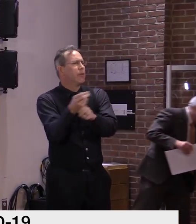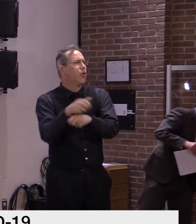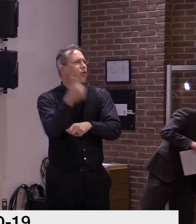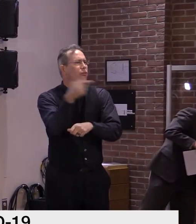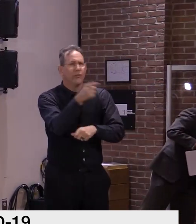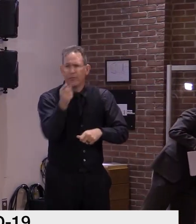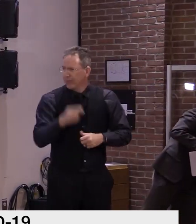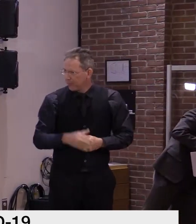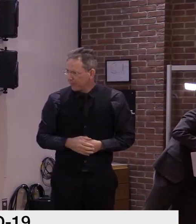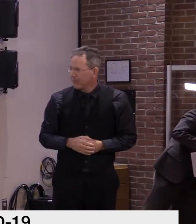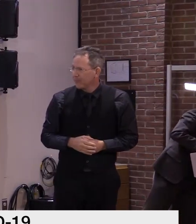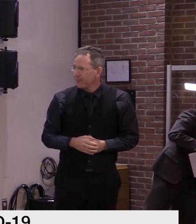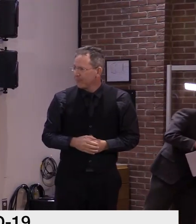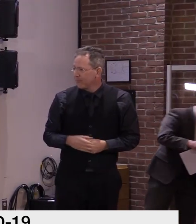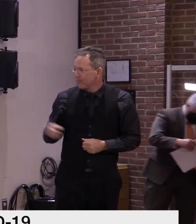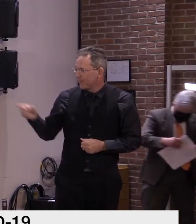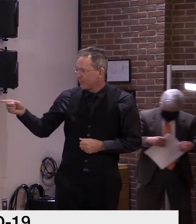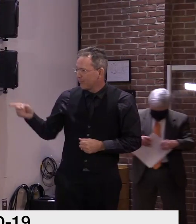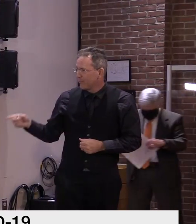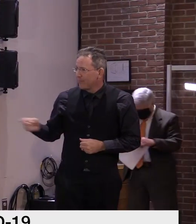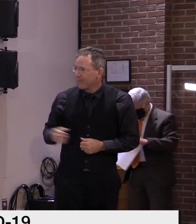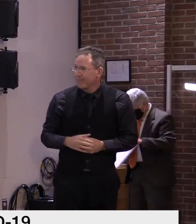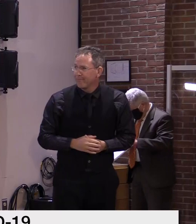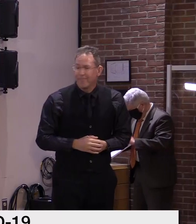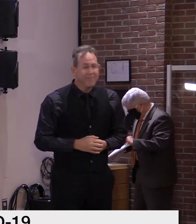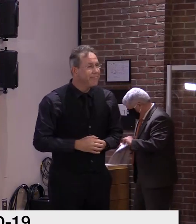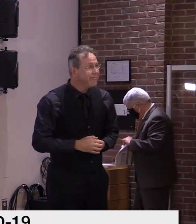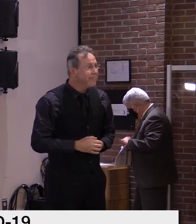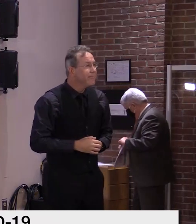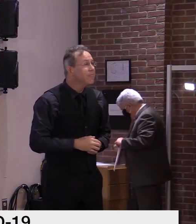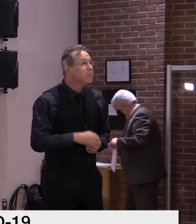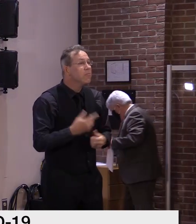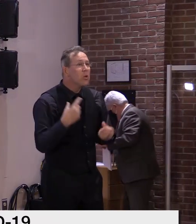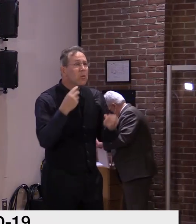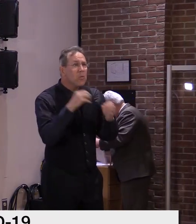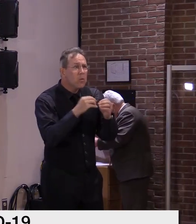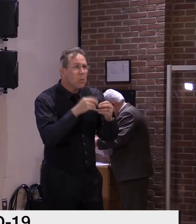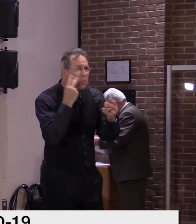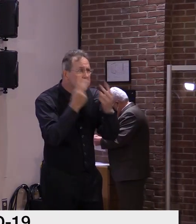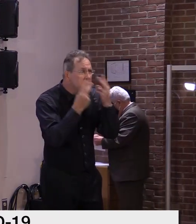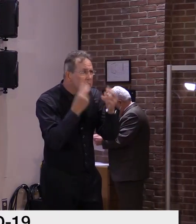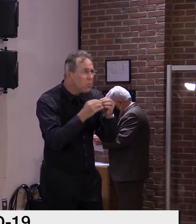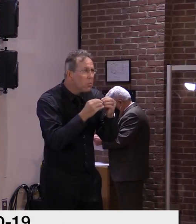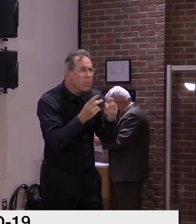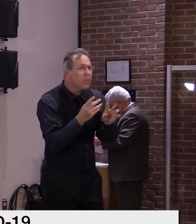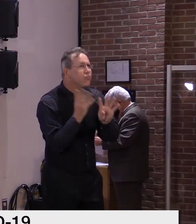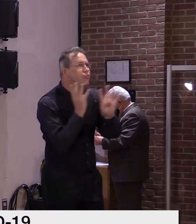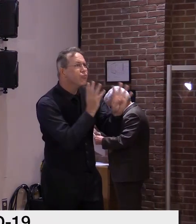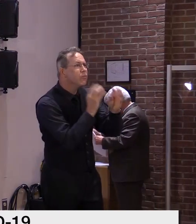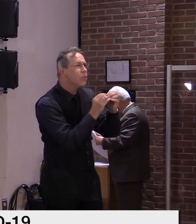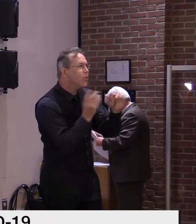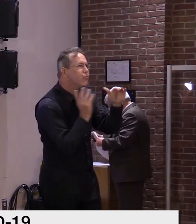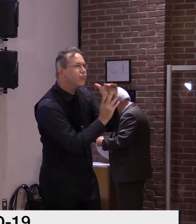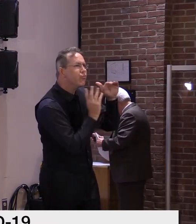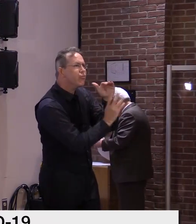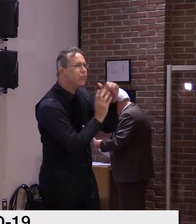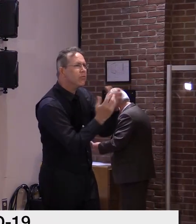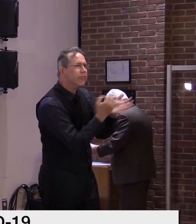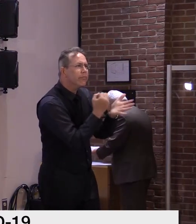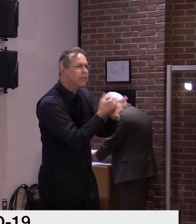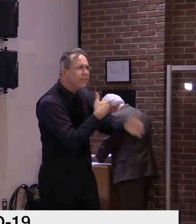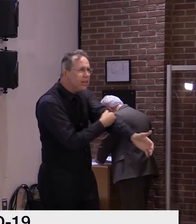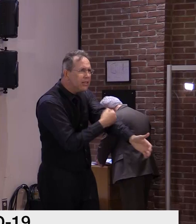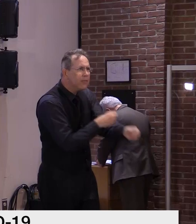add thousands of new Vermonters each day to those who have started the vaccination progress. Looking